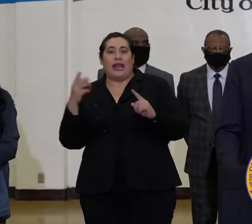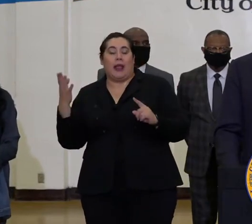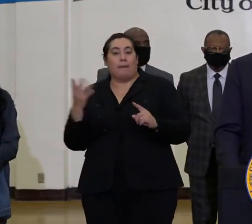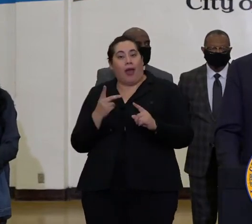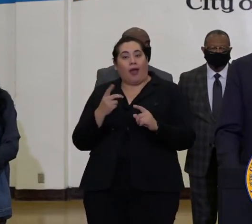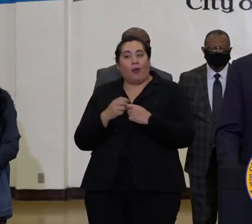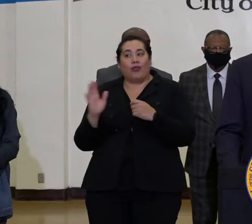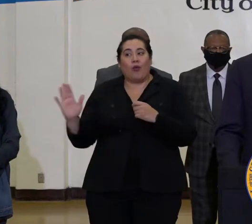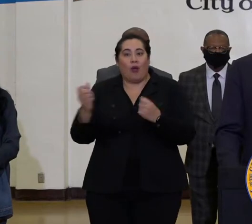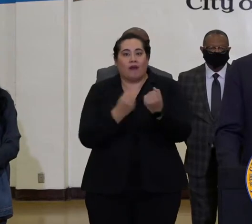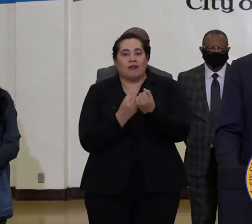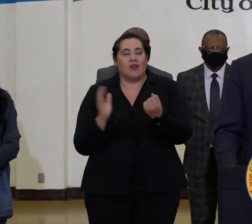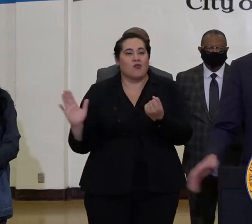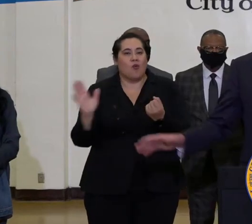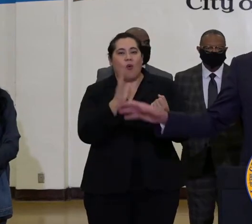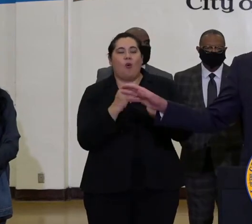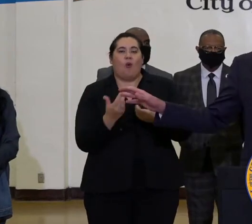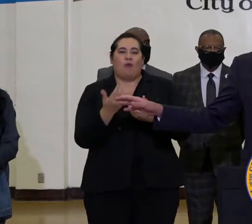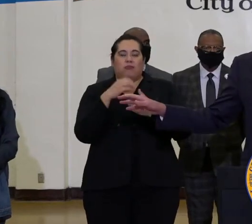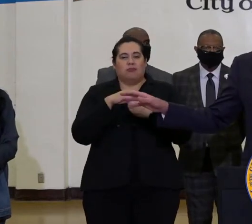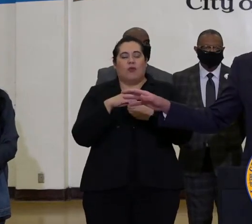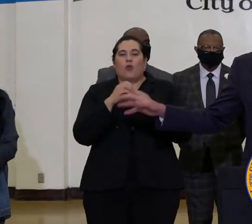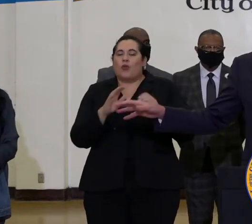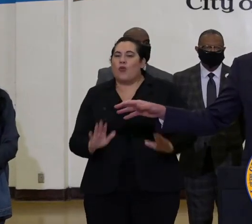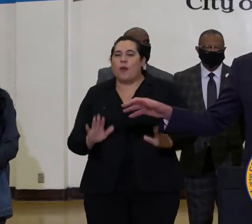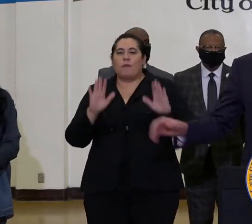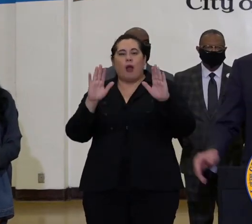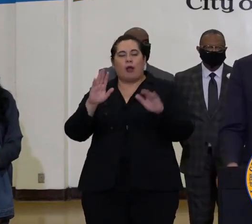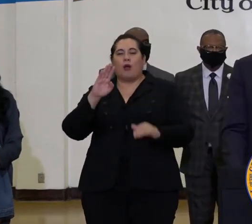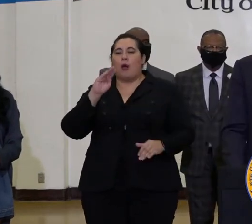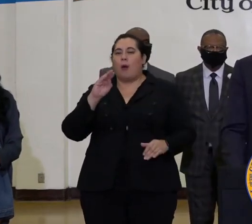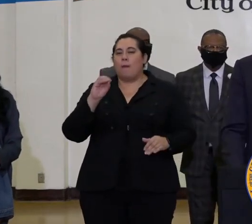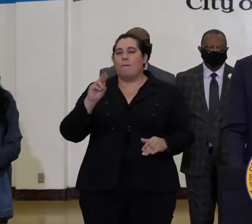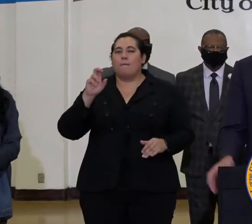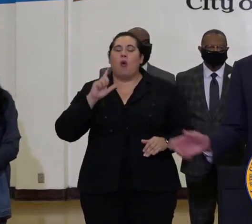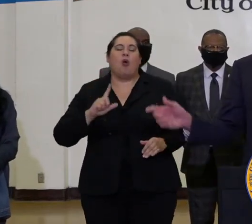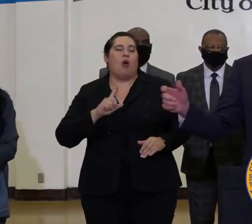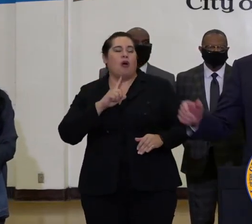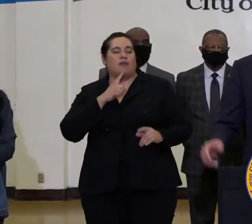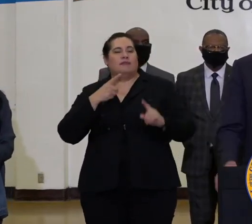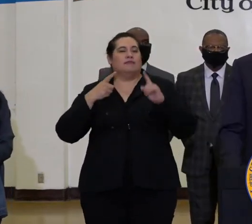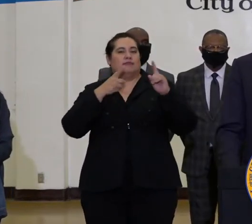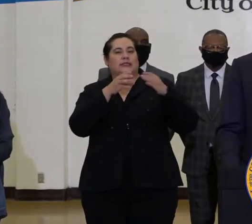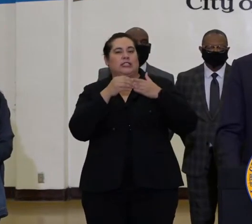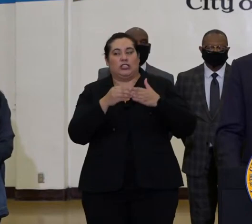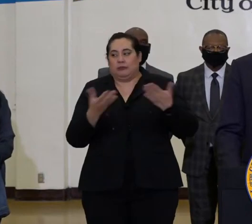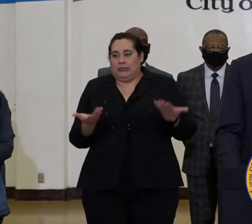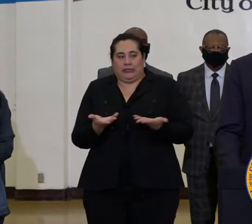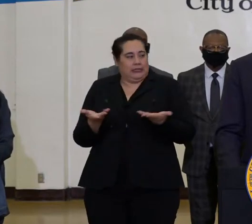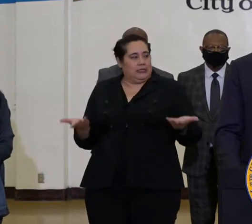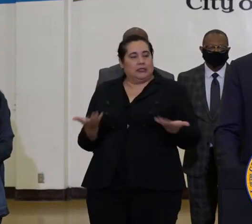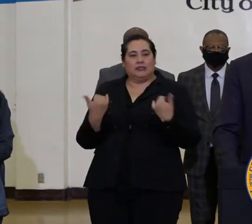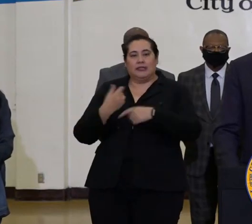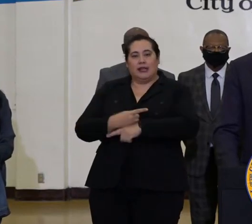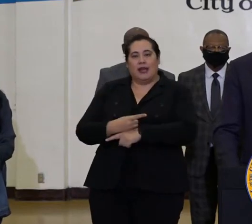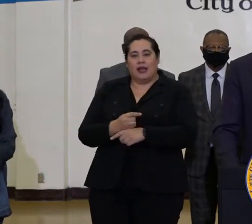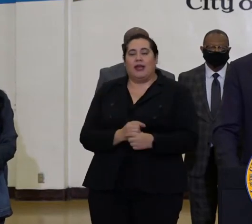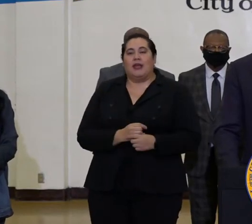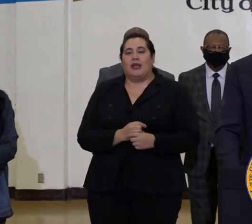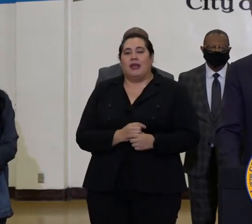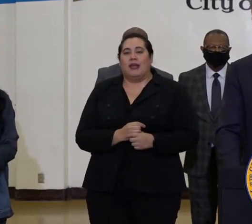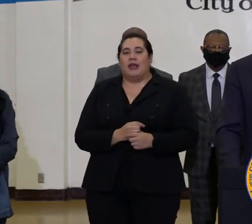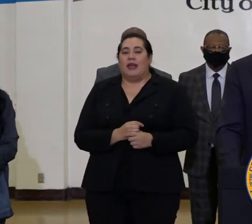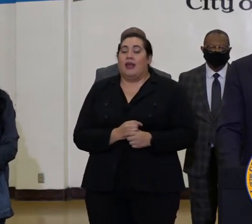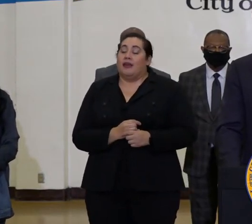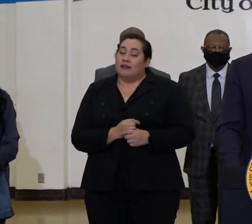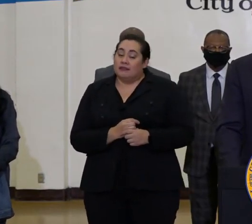support, with the remarkable moral leadership that is assembled here today, not least